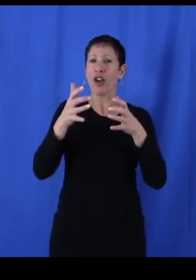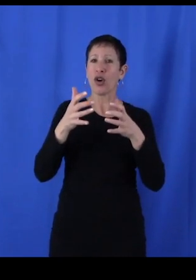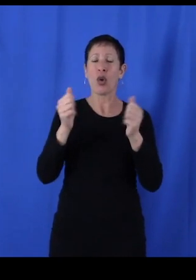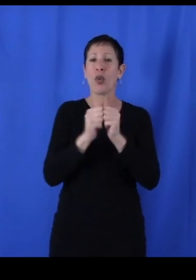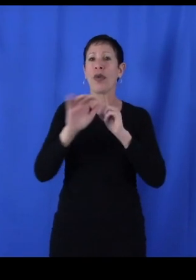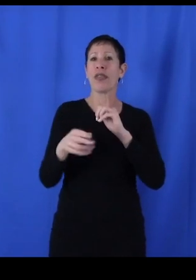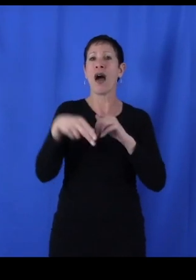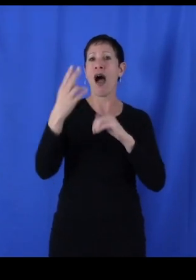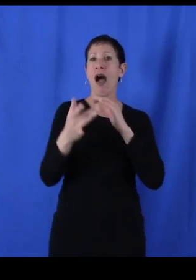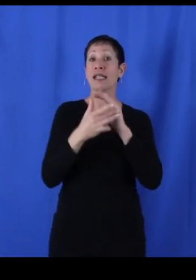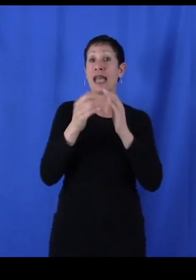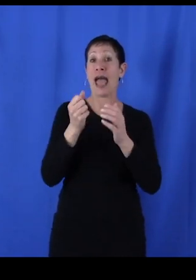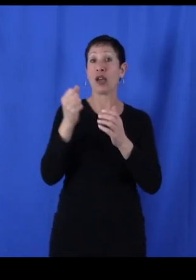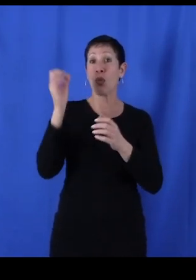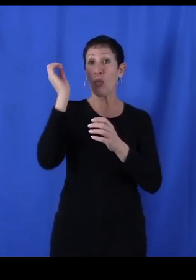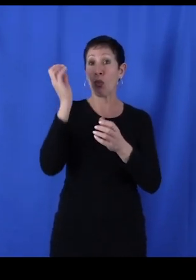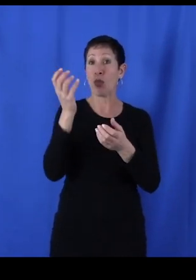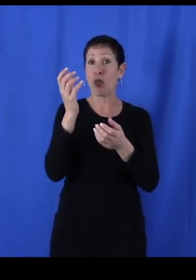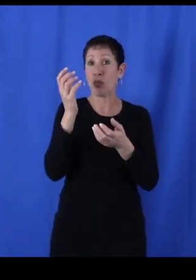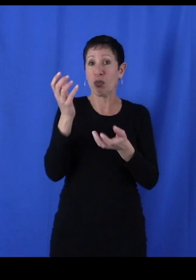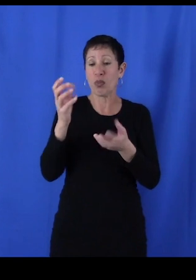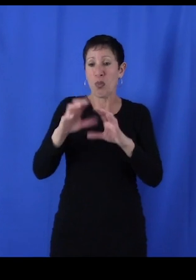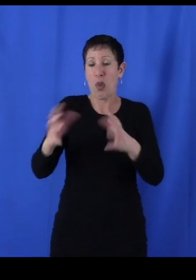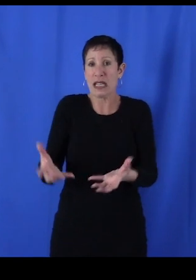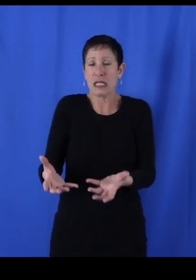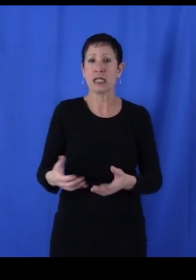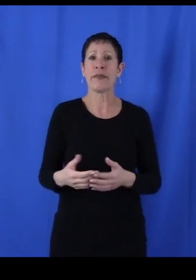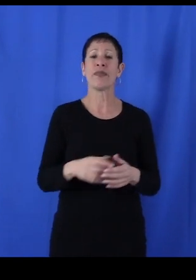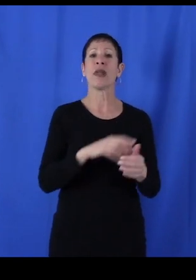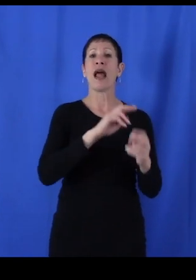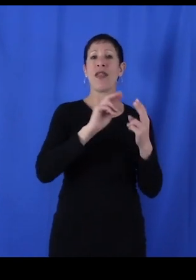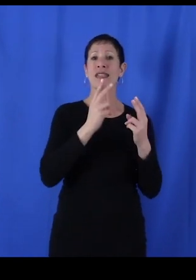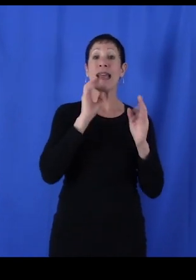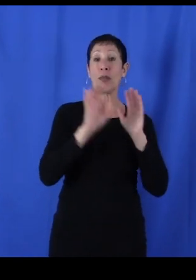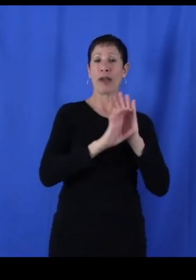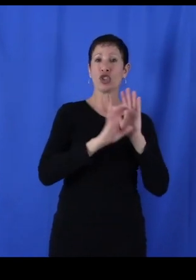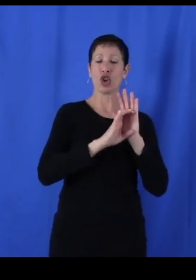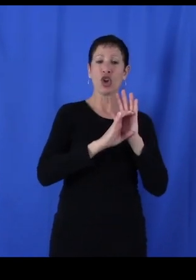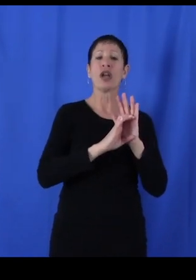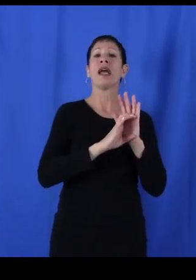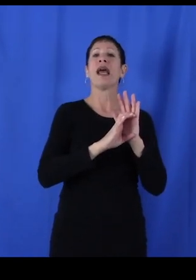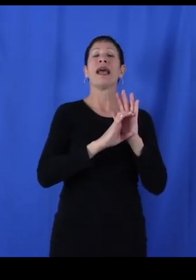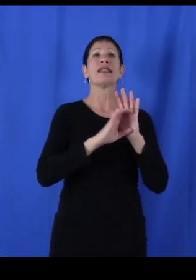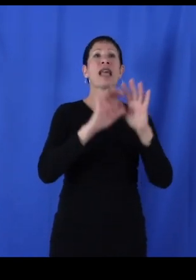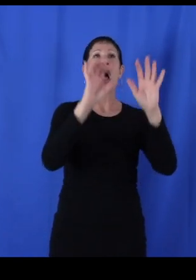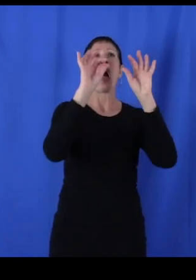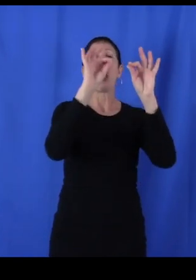The second are colonizing utopias. So here you see